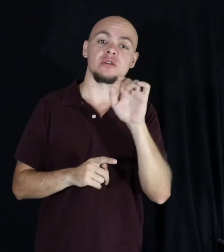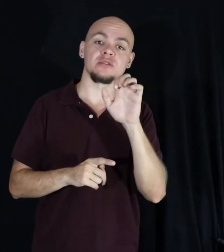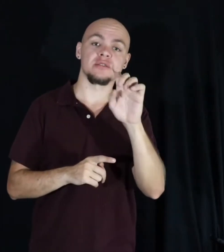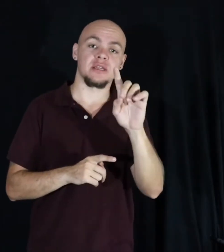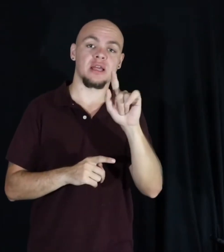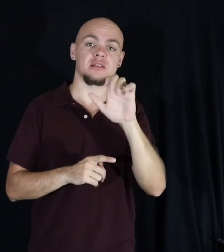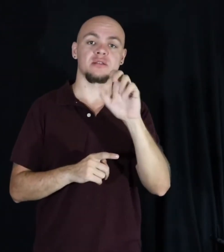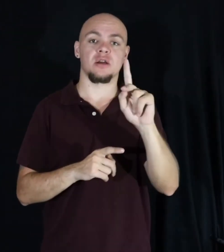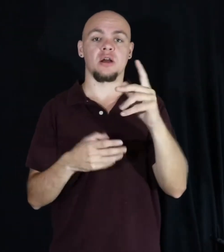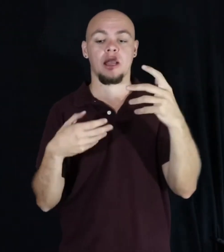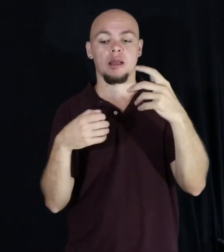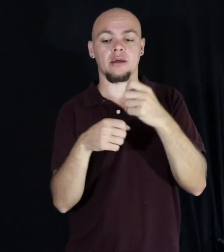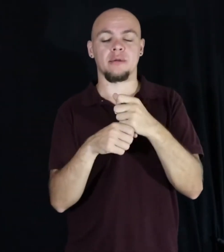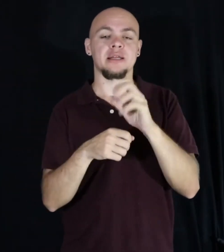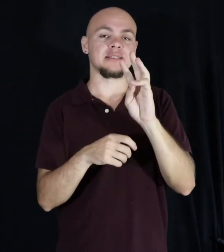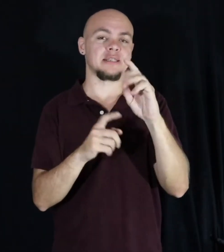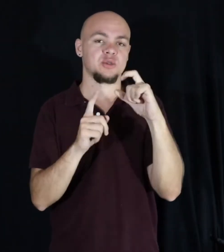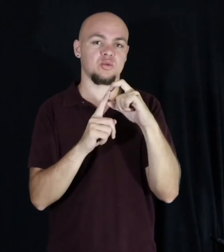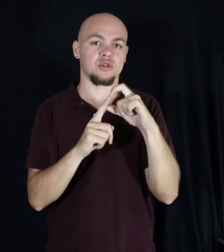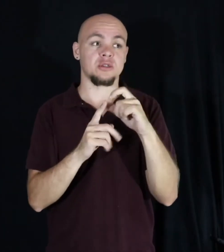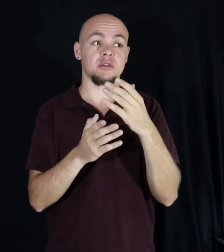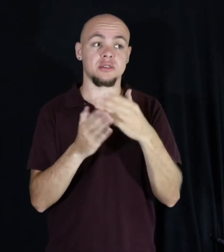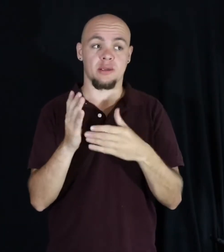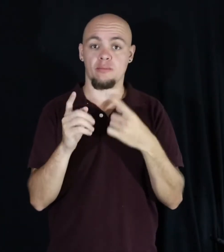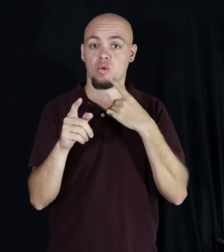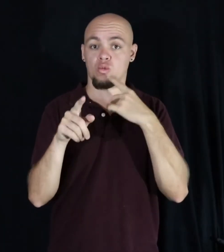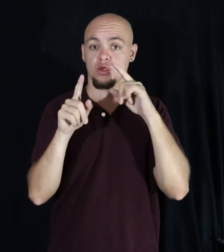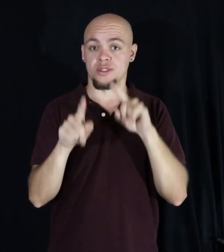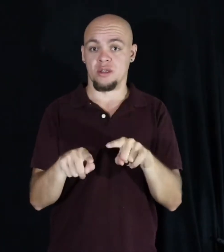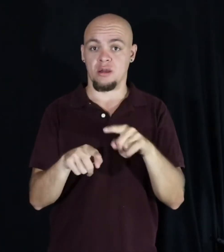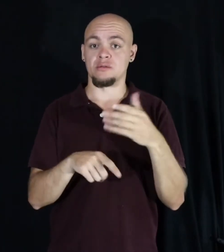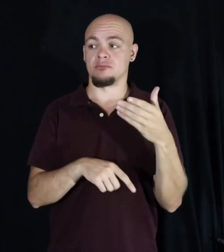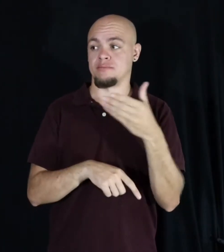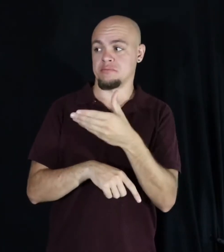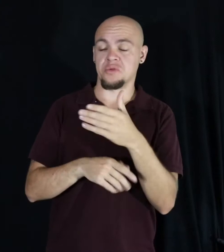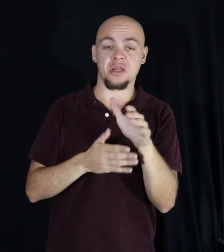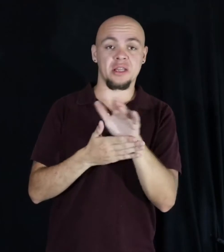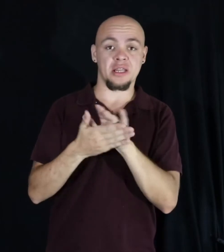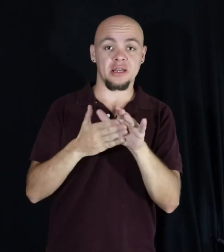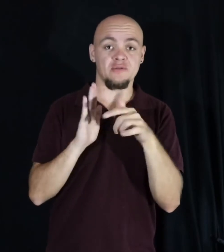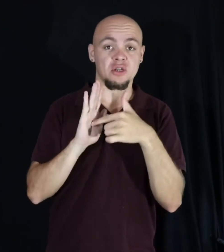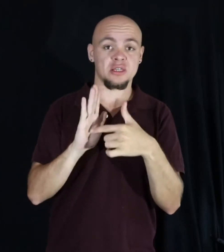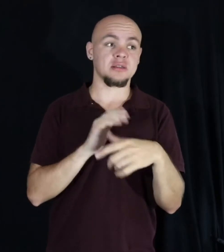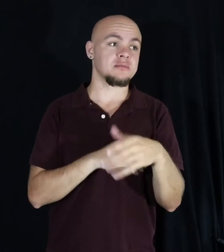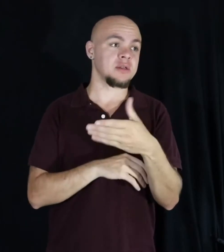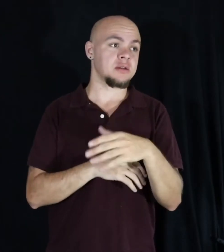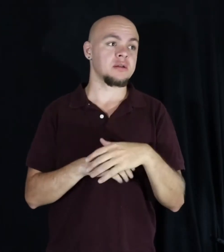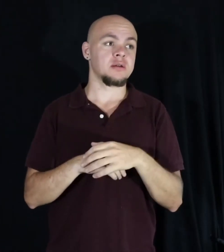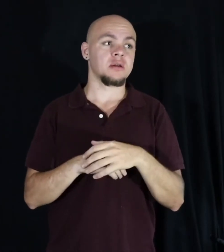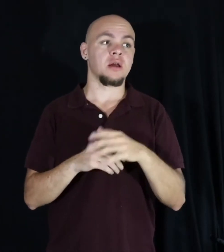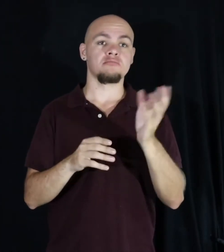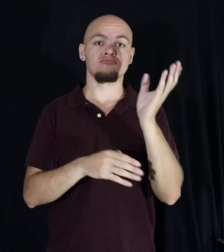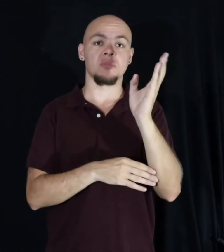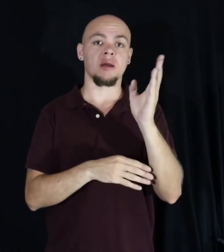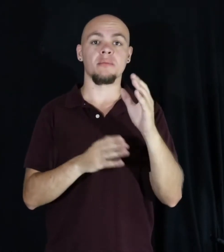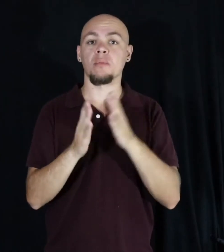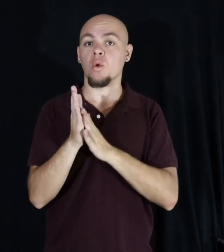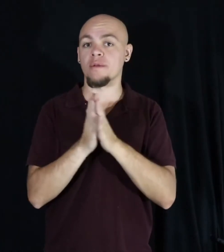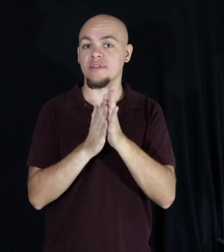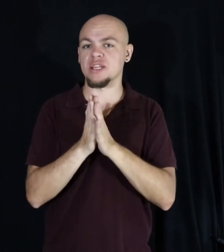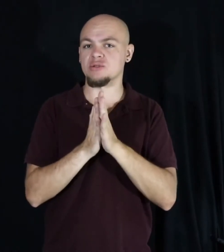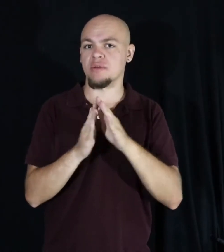6 words. And so here are some of the results that I received. I think they're quite nice. For example, Dan Pink's talk on motivation, which is pretty good. If you haven't seen